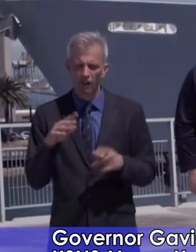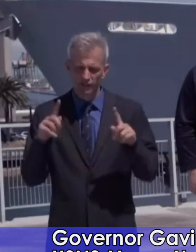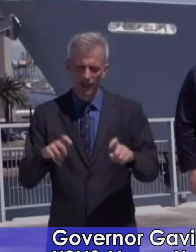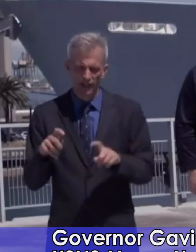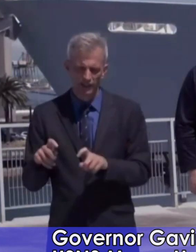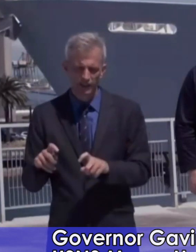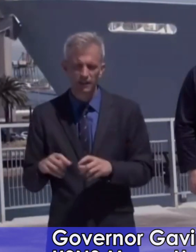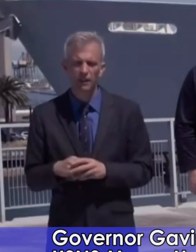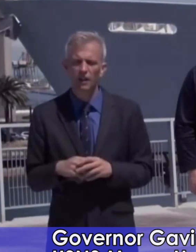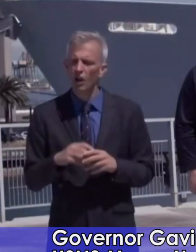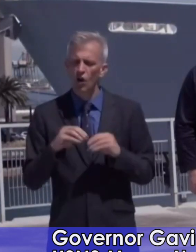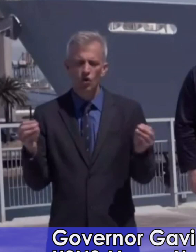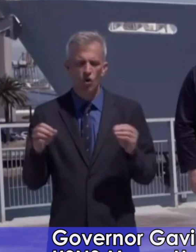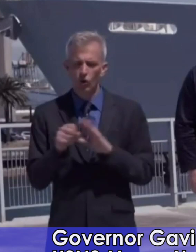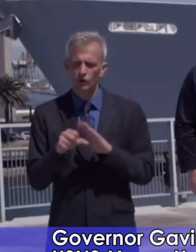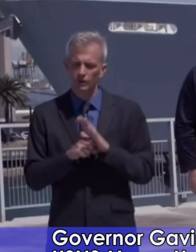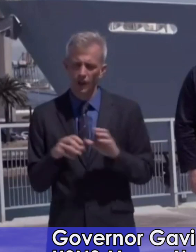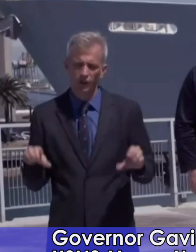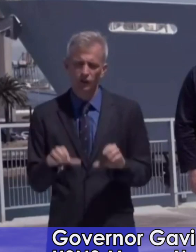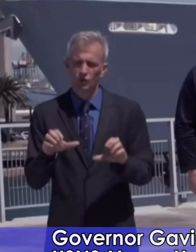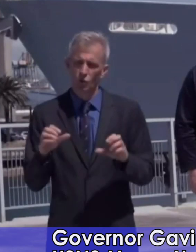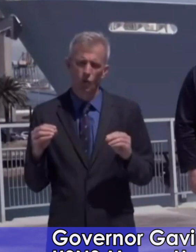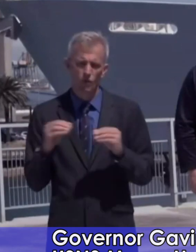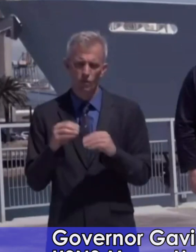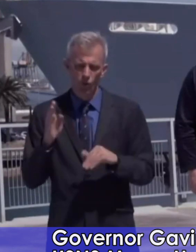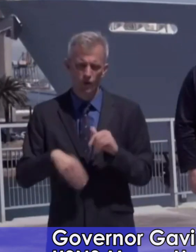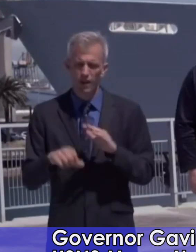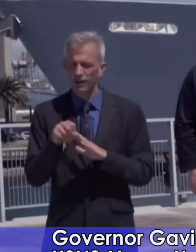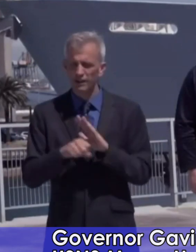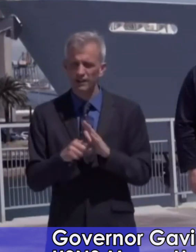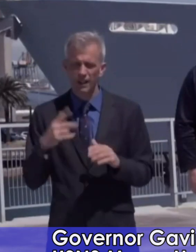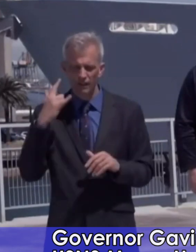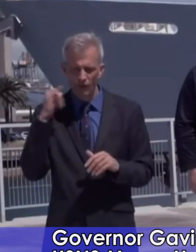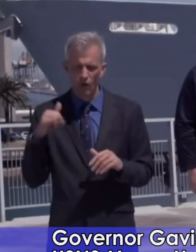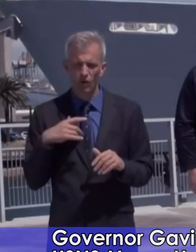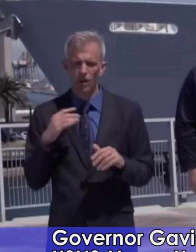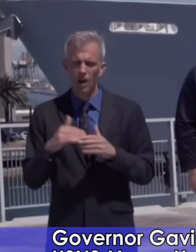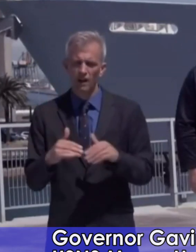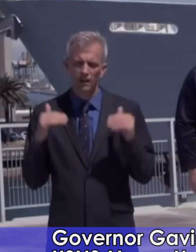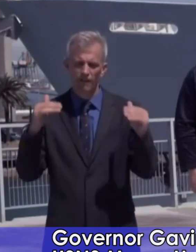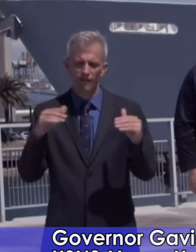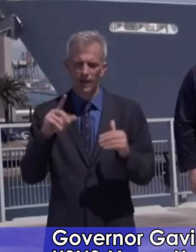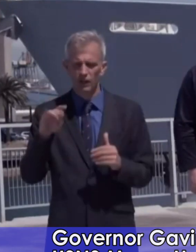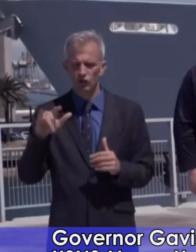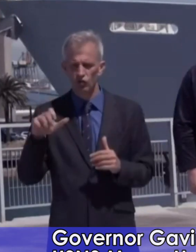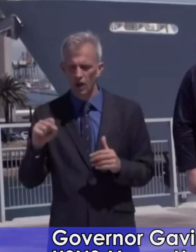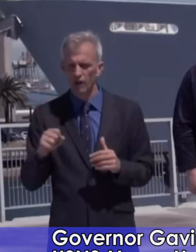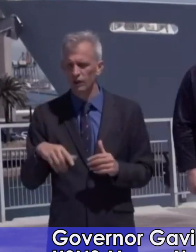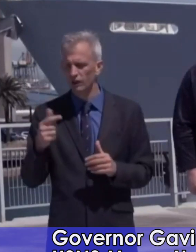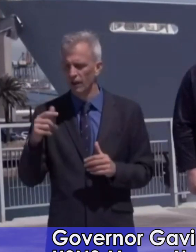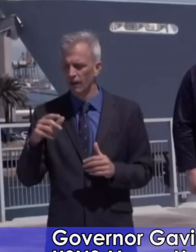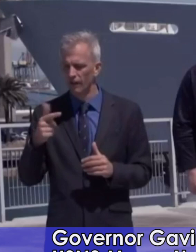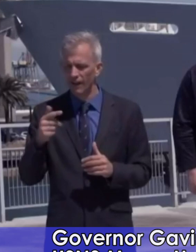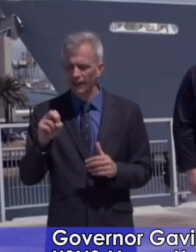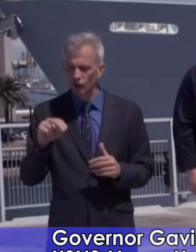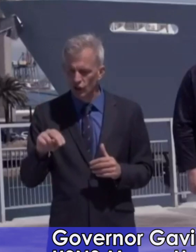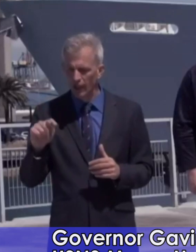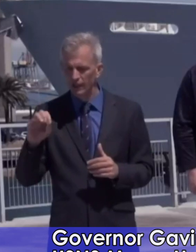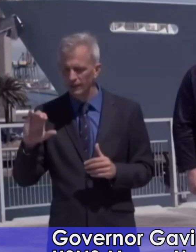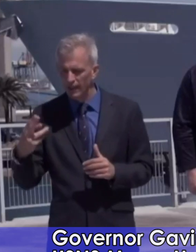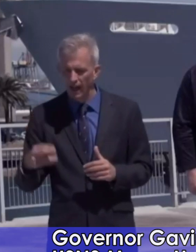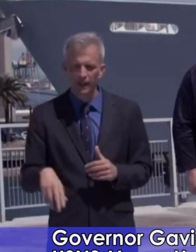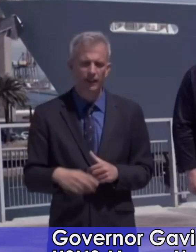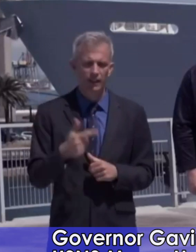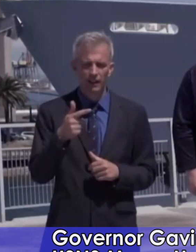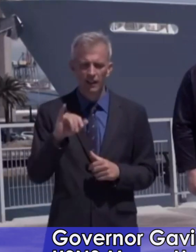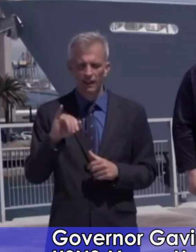in that respect at our labs in the state of California. The advanced trials with Gilead and Genentech and others, disproportionate number are